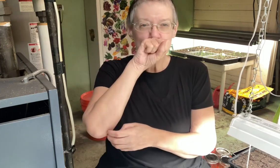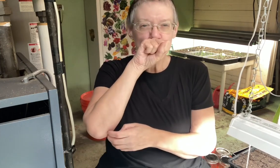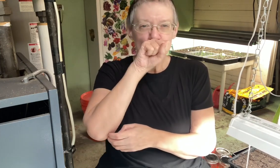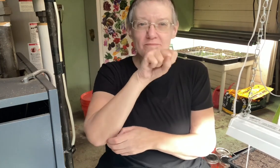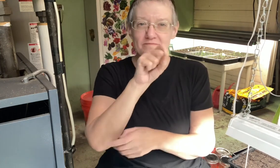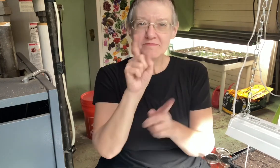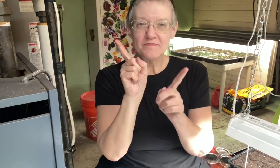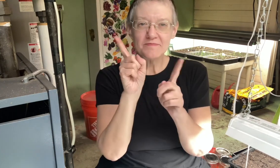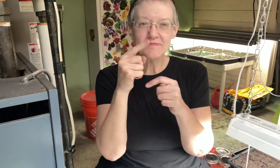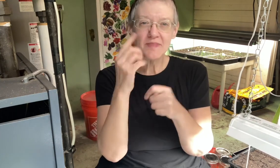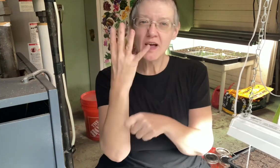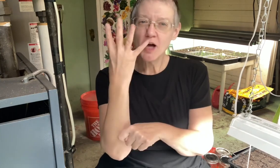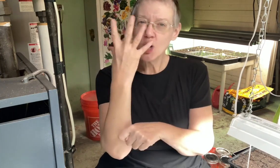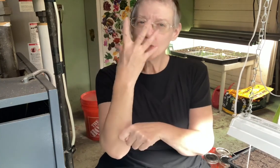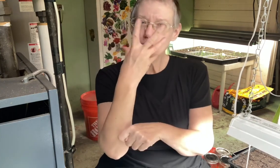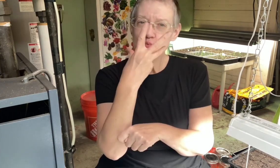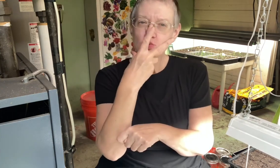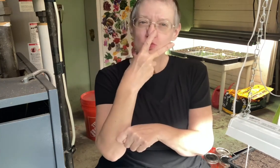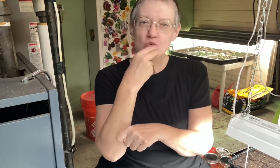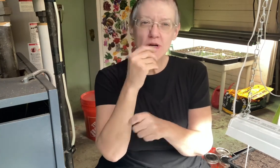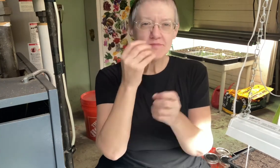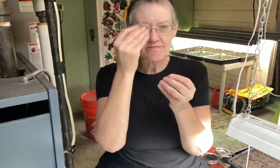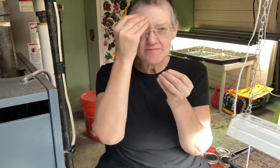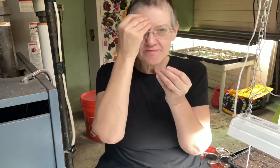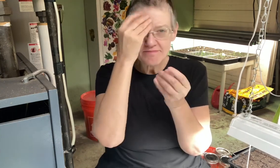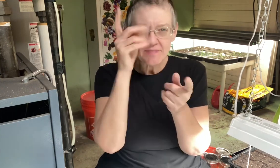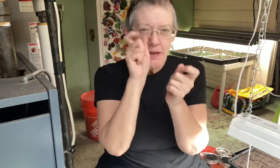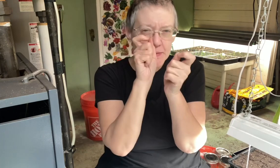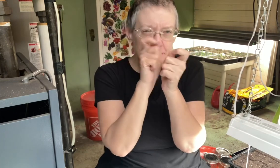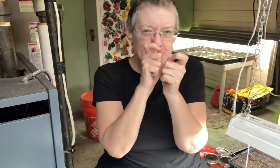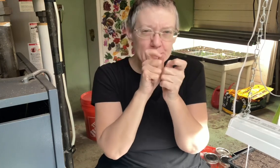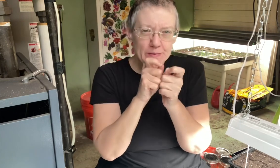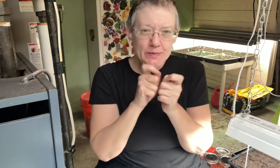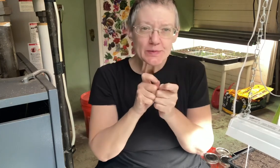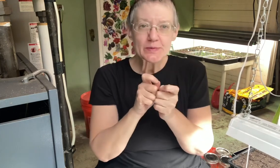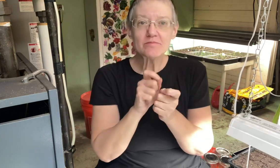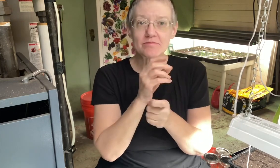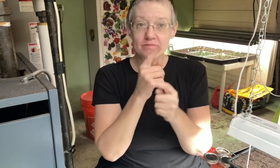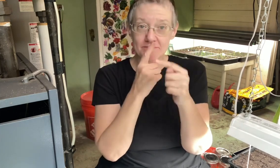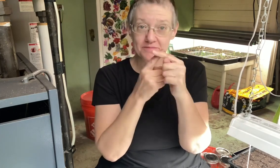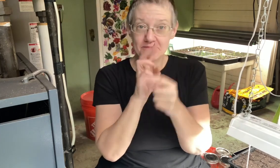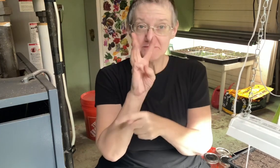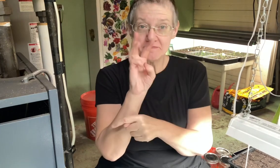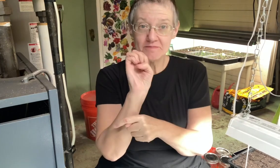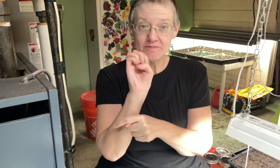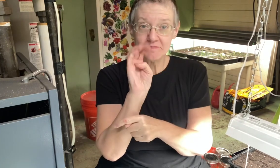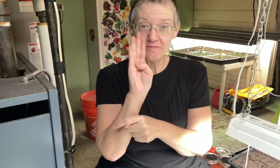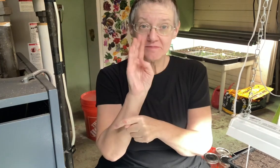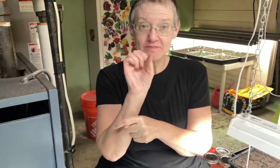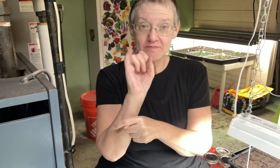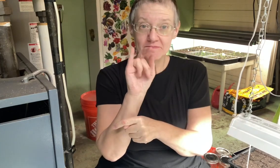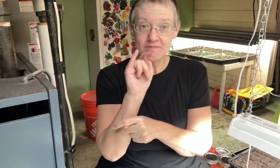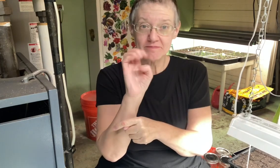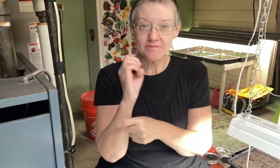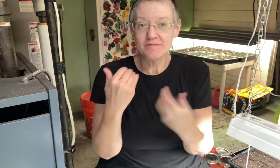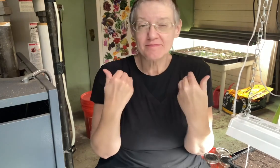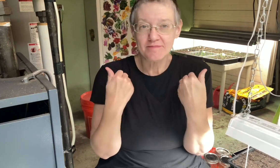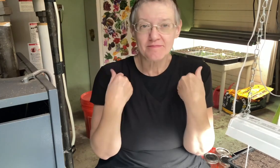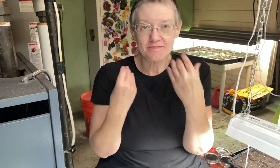I love that seed company. They have the most beautiful packets with so much information, and their website